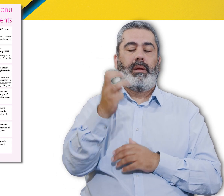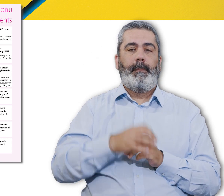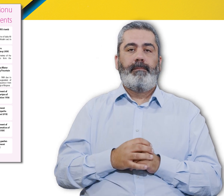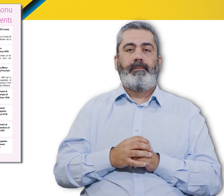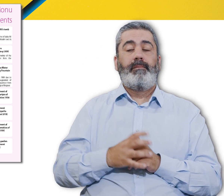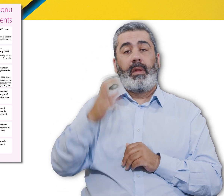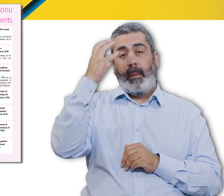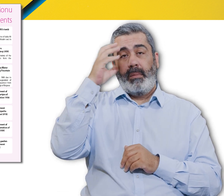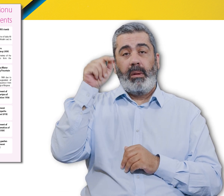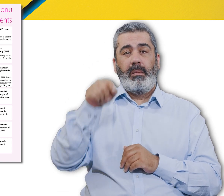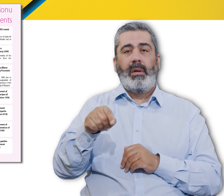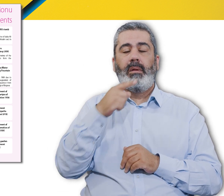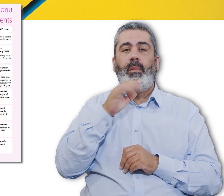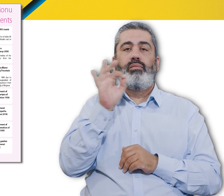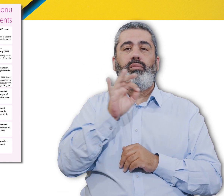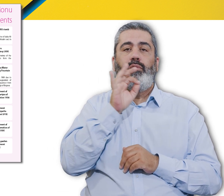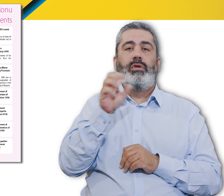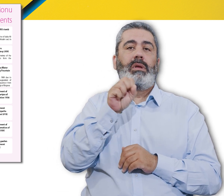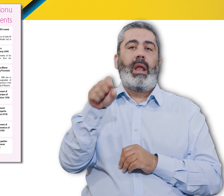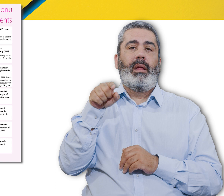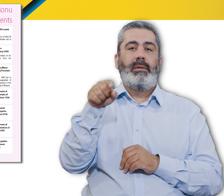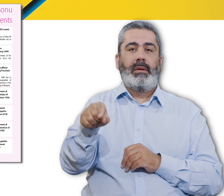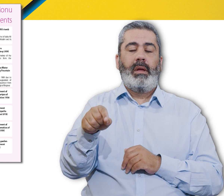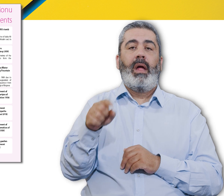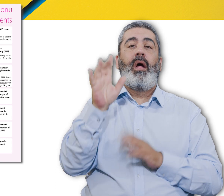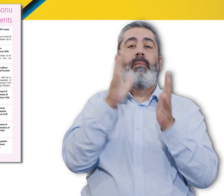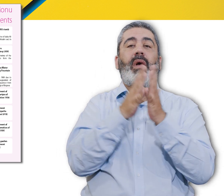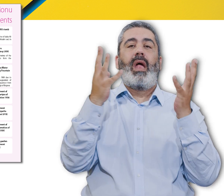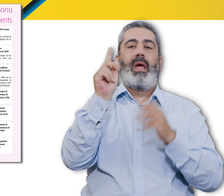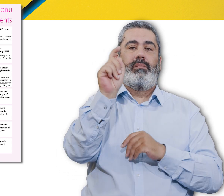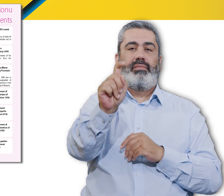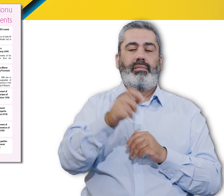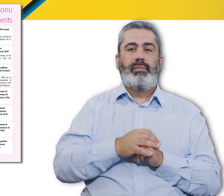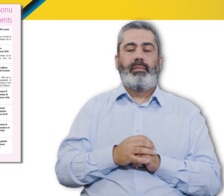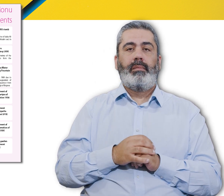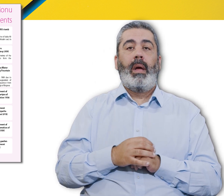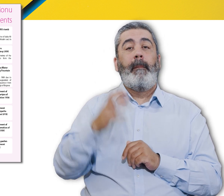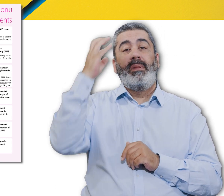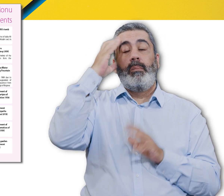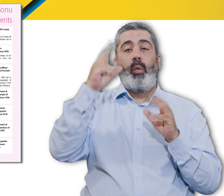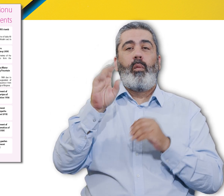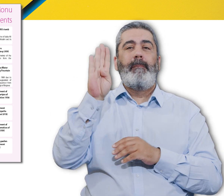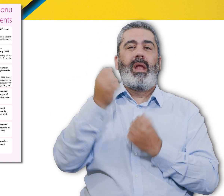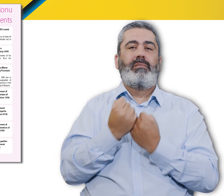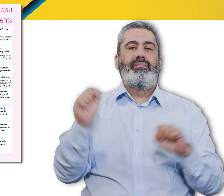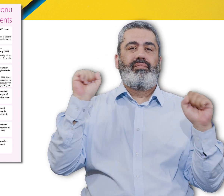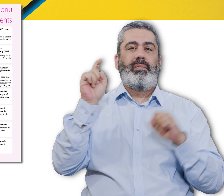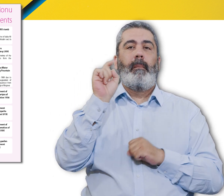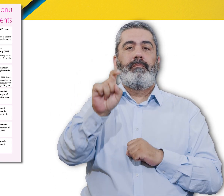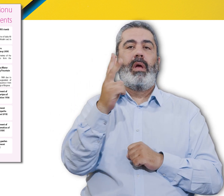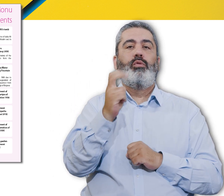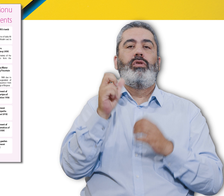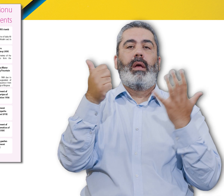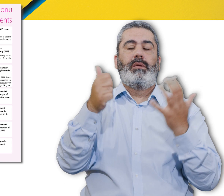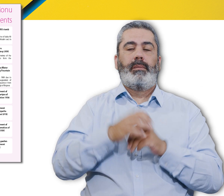number 26. S. Garden Monument, number 128. End of page 8.